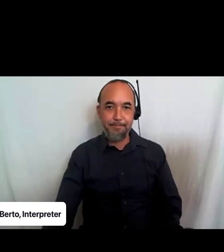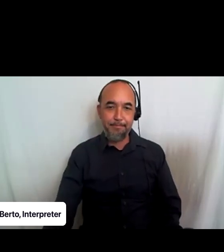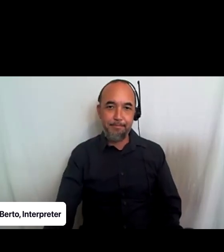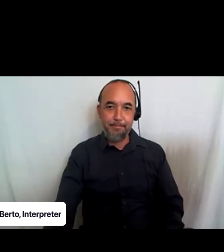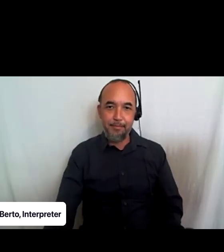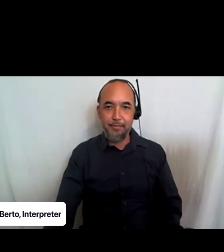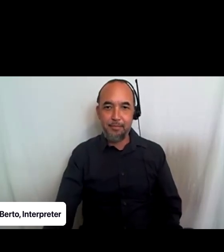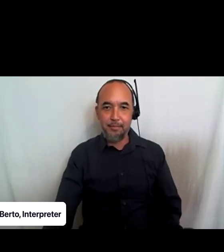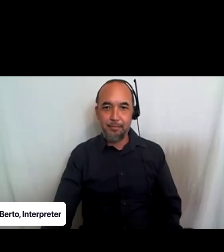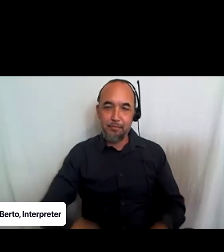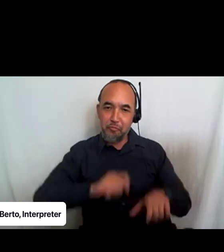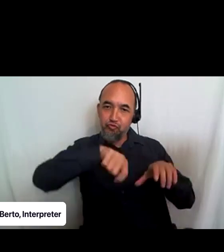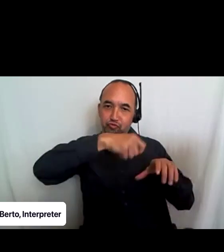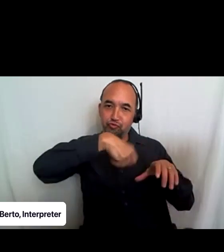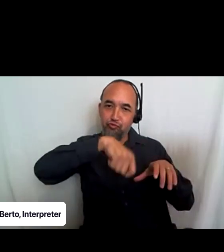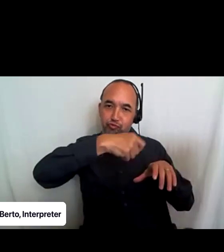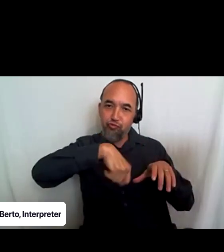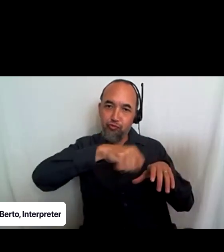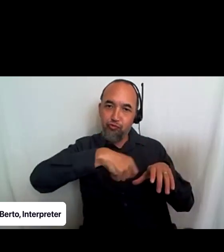So stir that all together nicely.